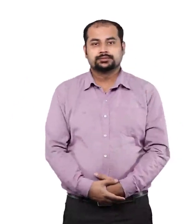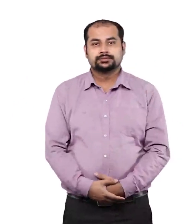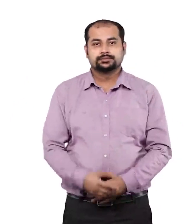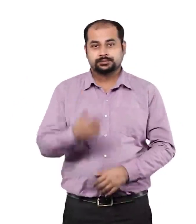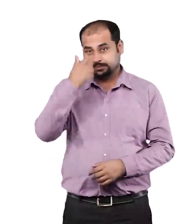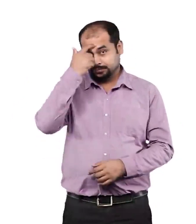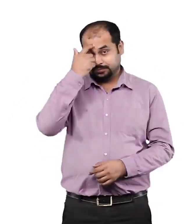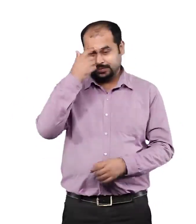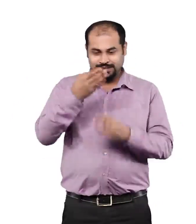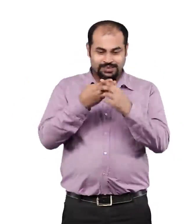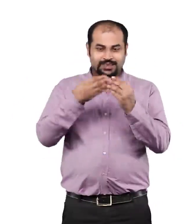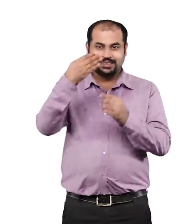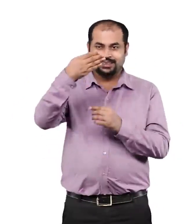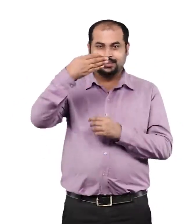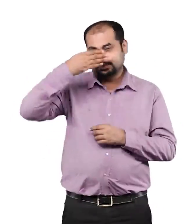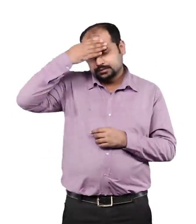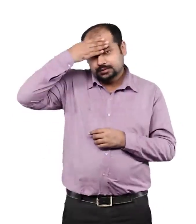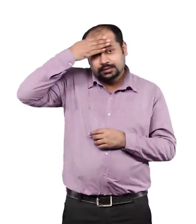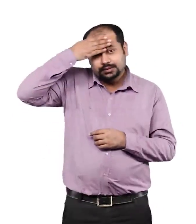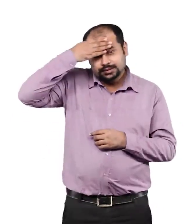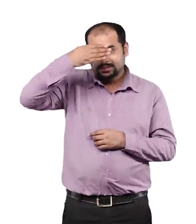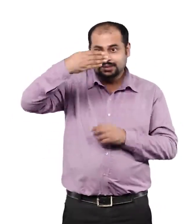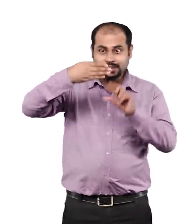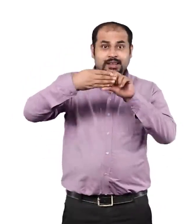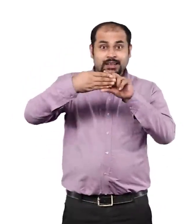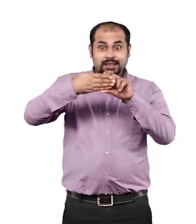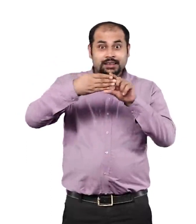A forehead 4 fingers wide.